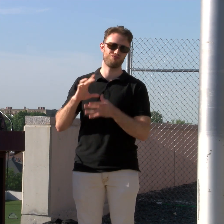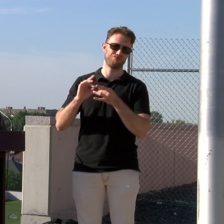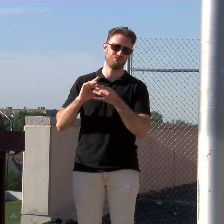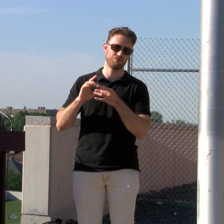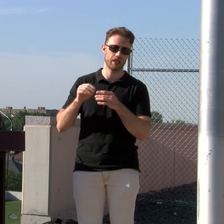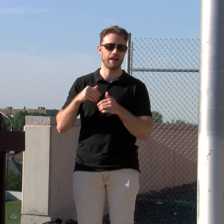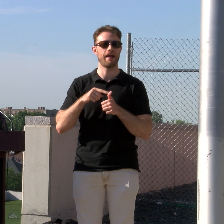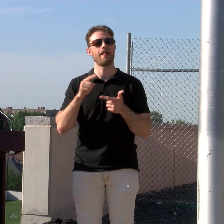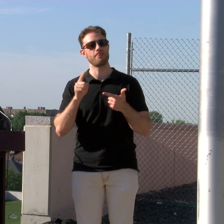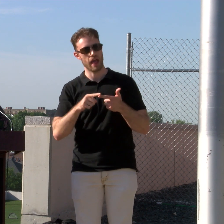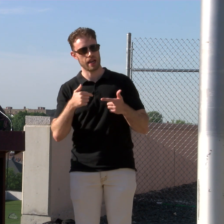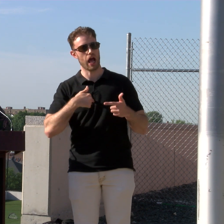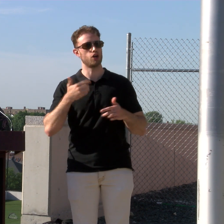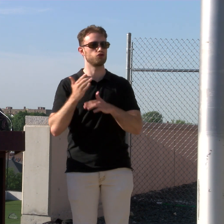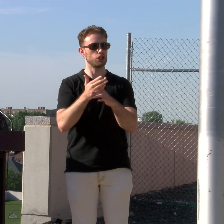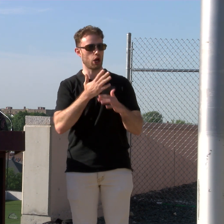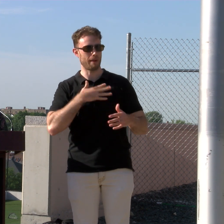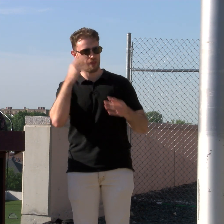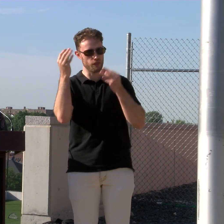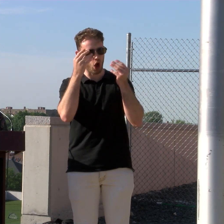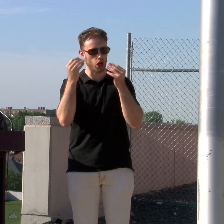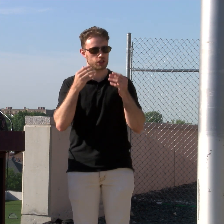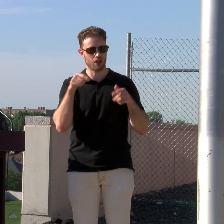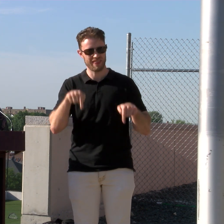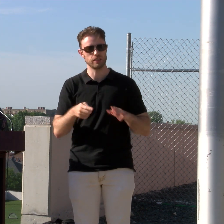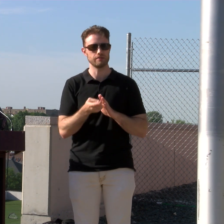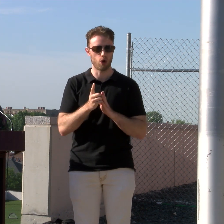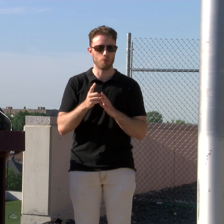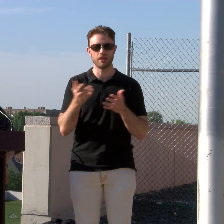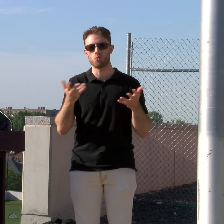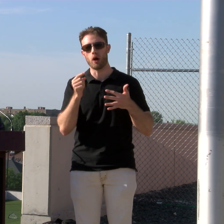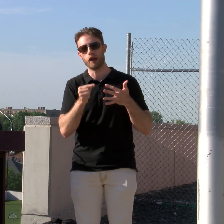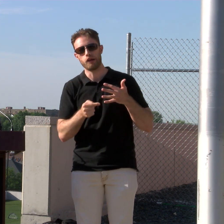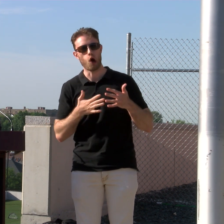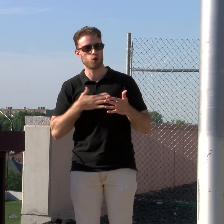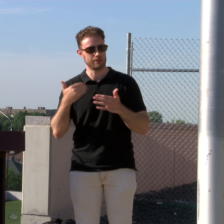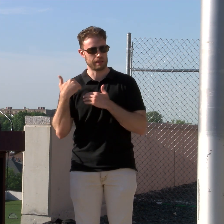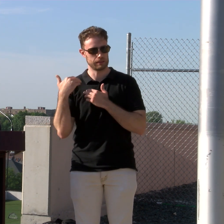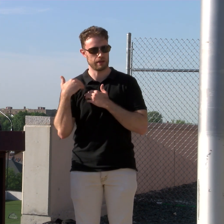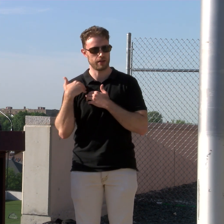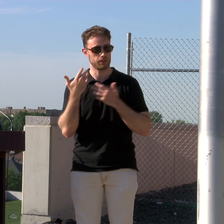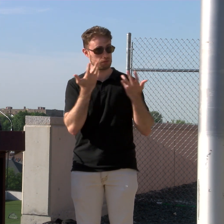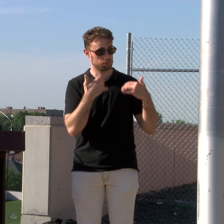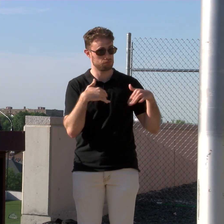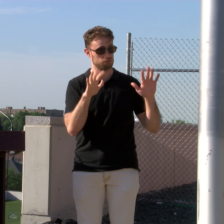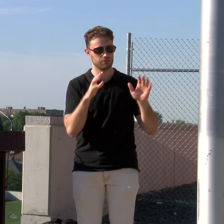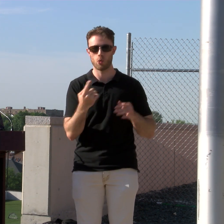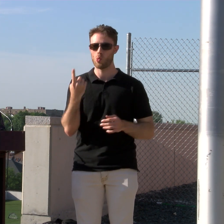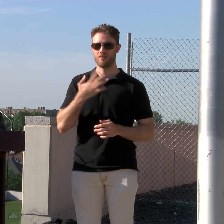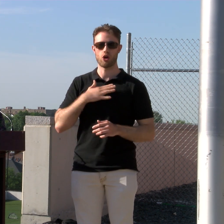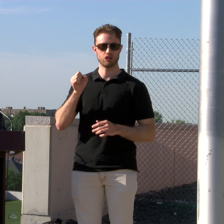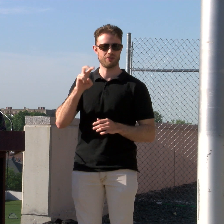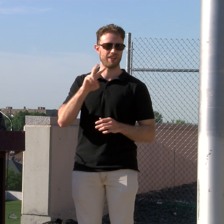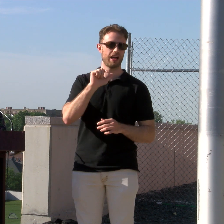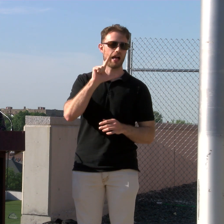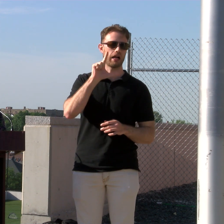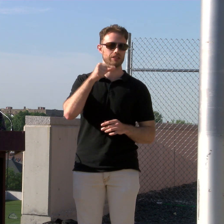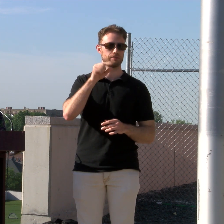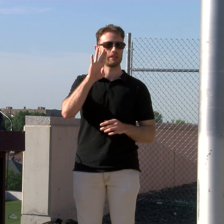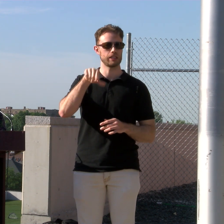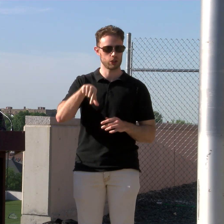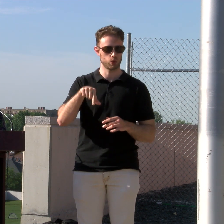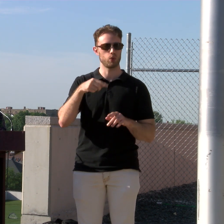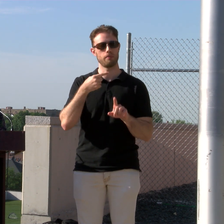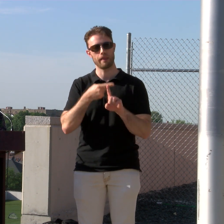on this moment and what our responsibilities are. After that, one of our Somerville LGBTQ plus youth will share